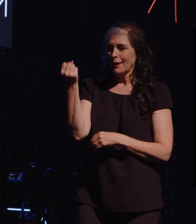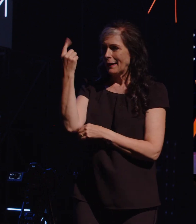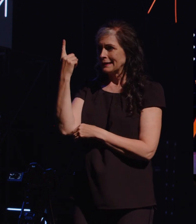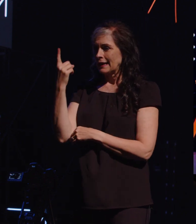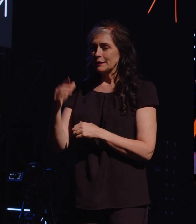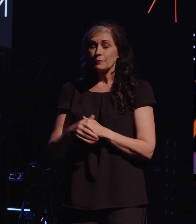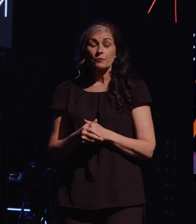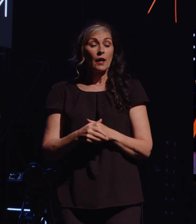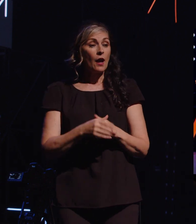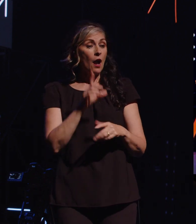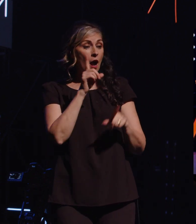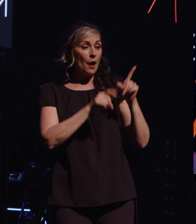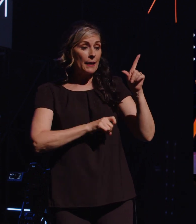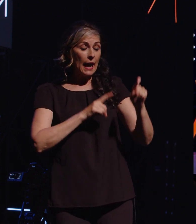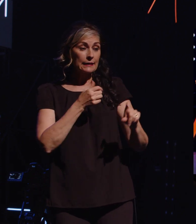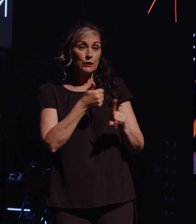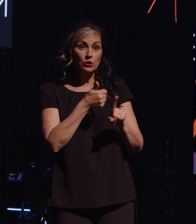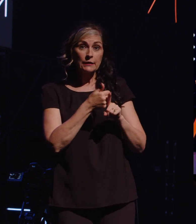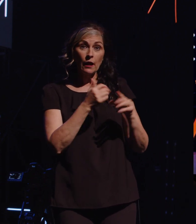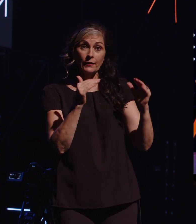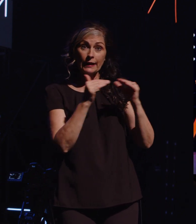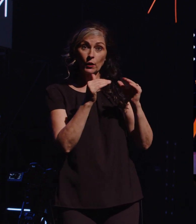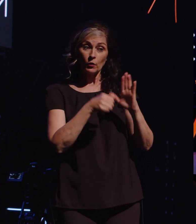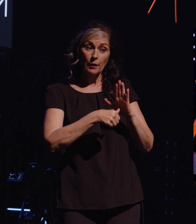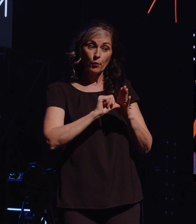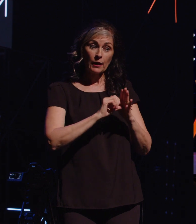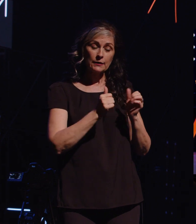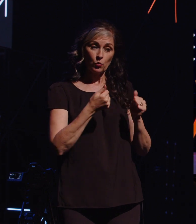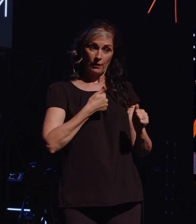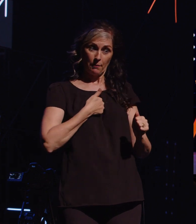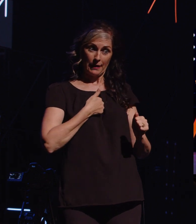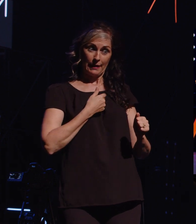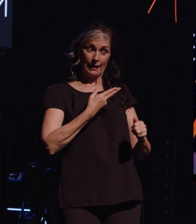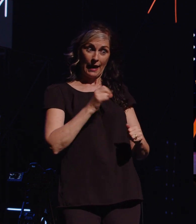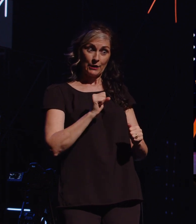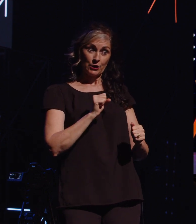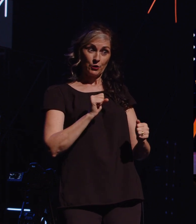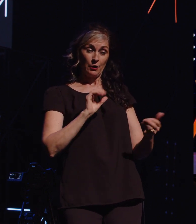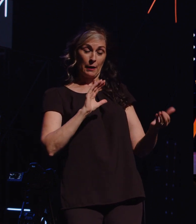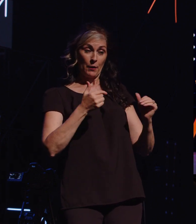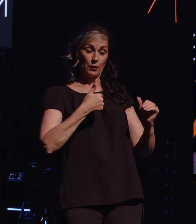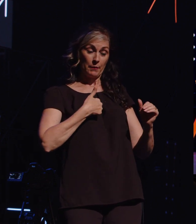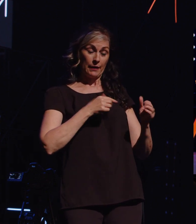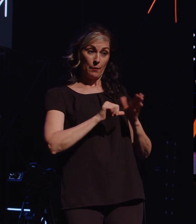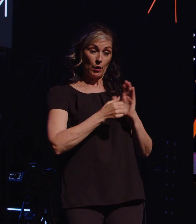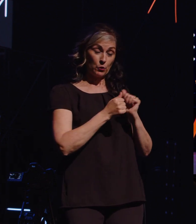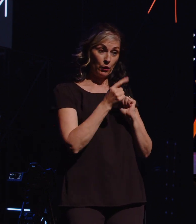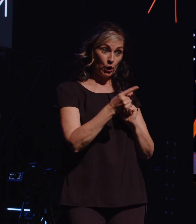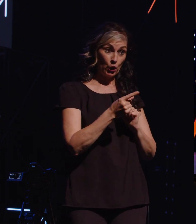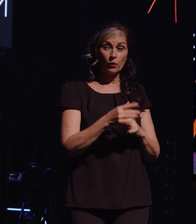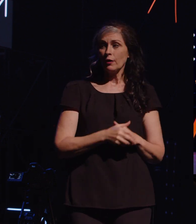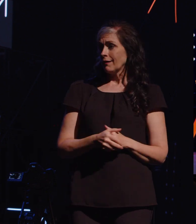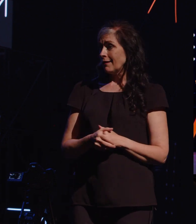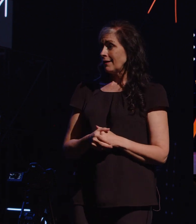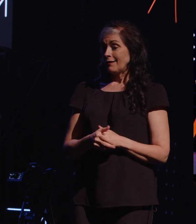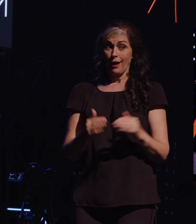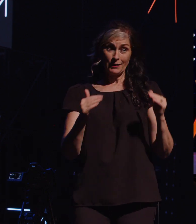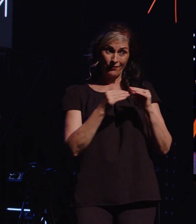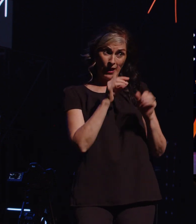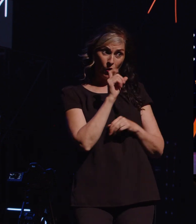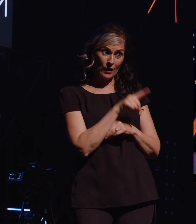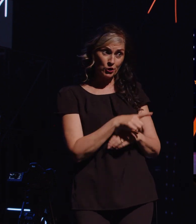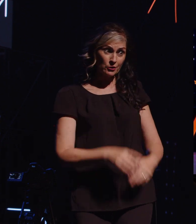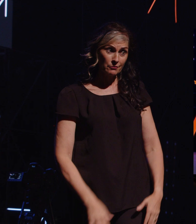Well, let me start by asking you, were you as equally impressed with me in high school as I was with you? I just think it's a fair